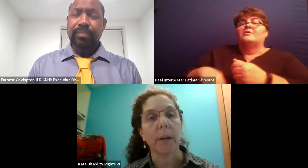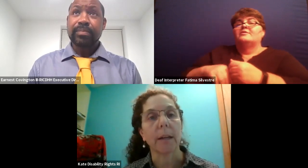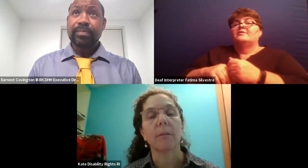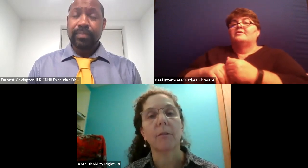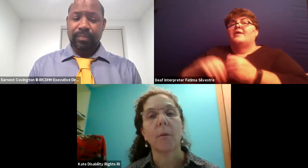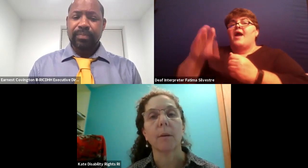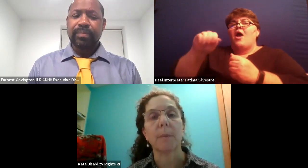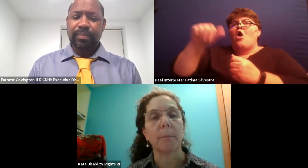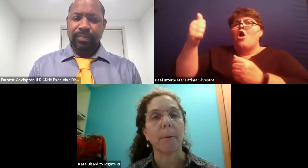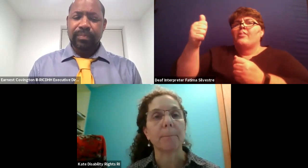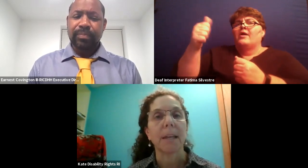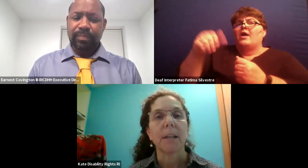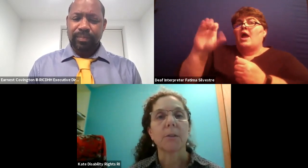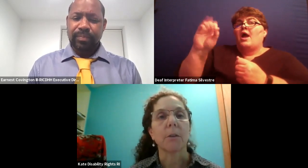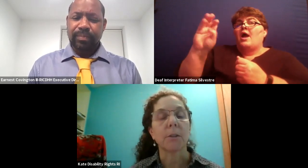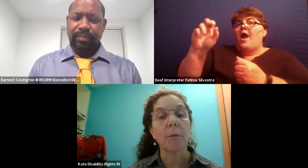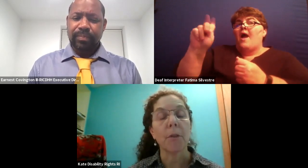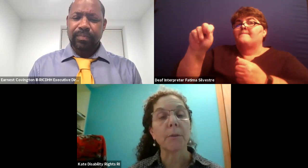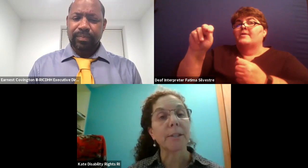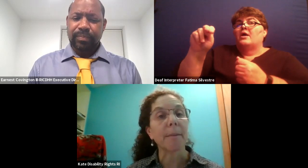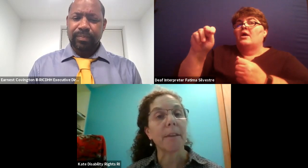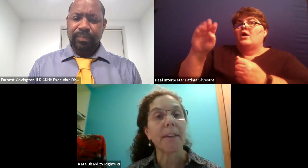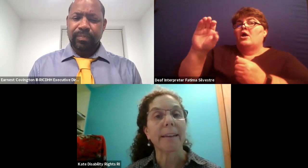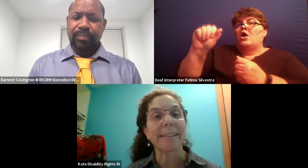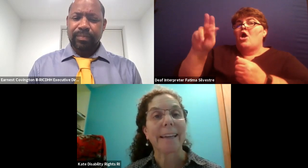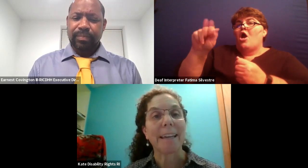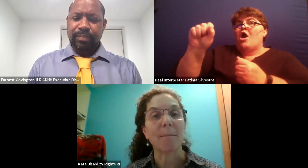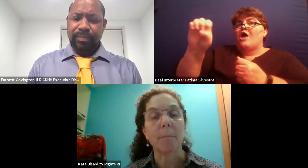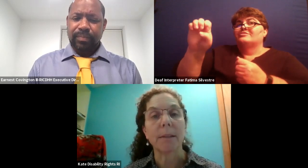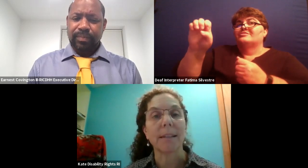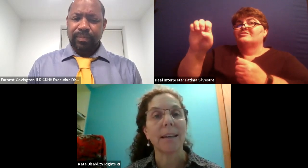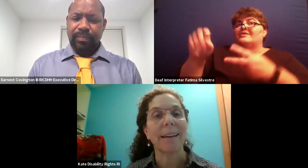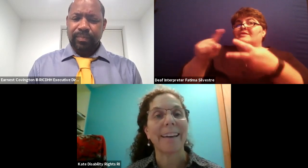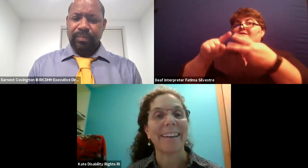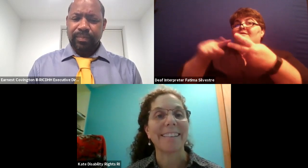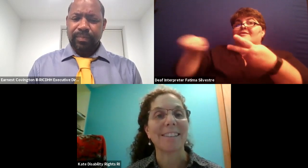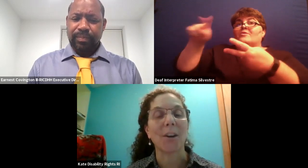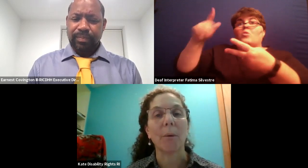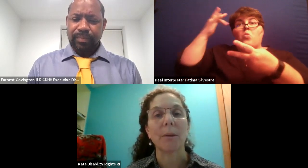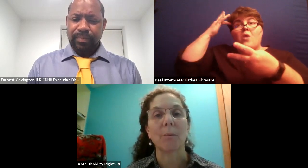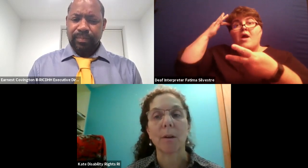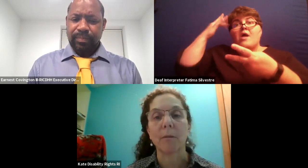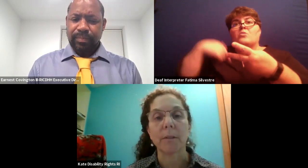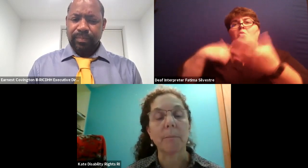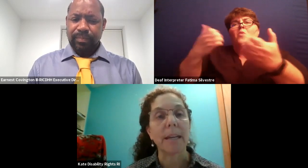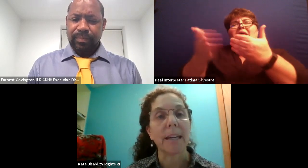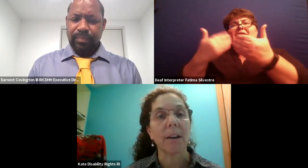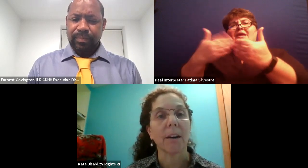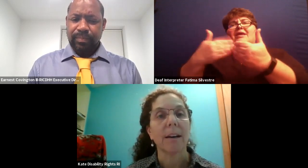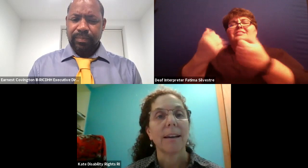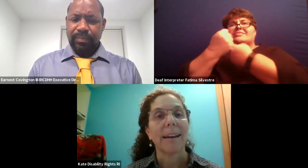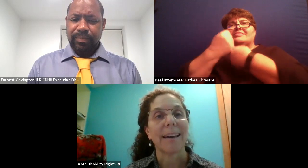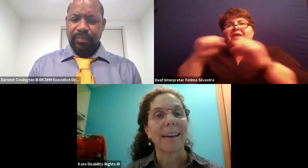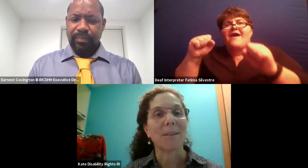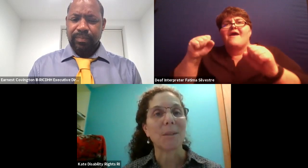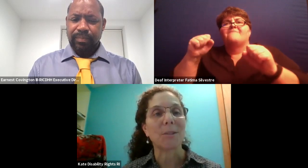accessible voting for people. So those are some of the things that keep me busy, and it's always wonderful to be